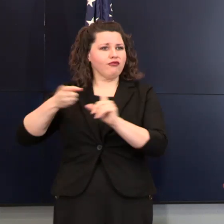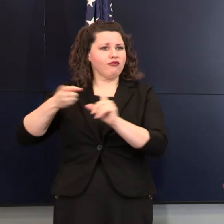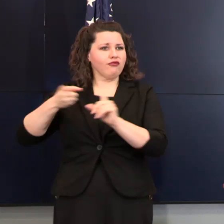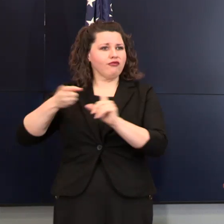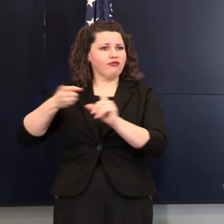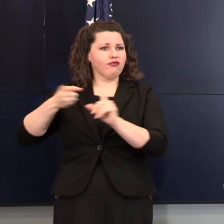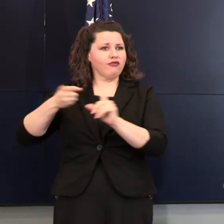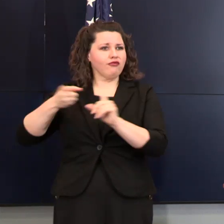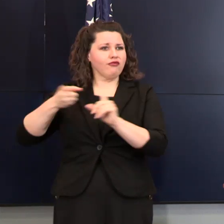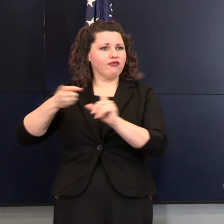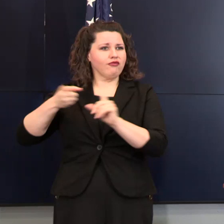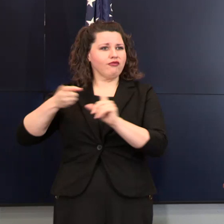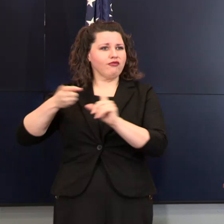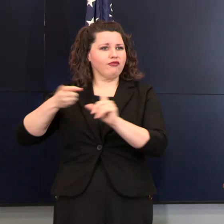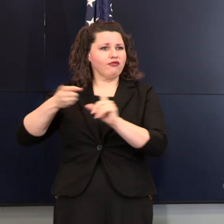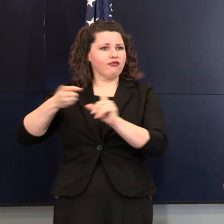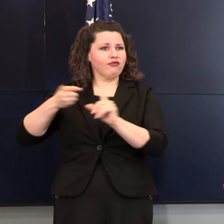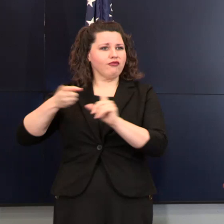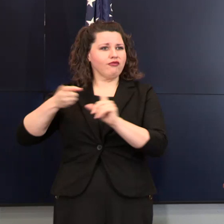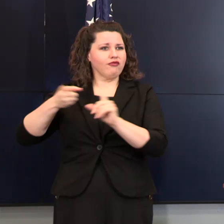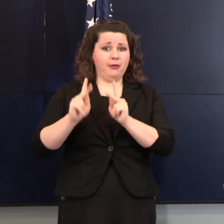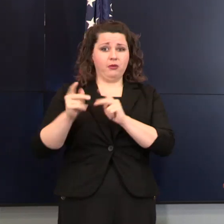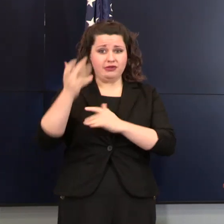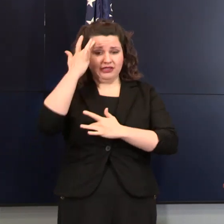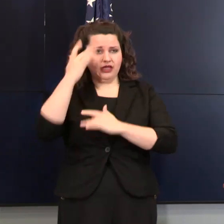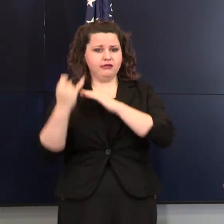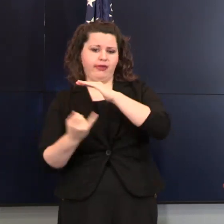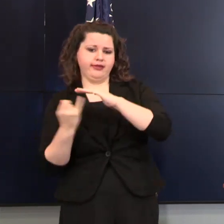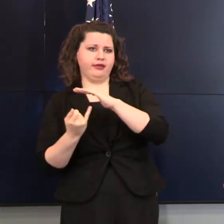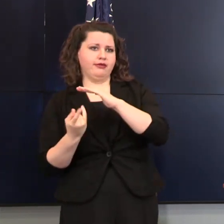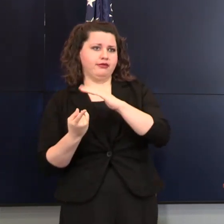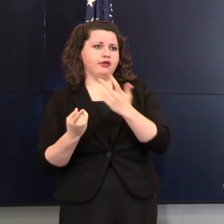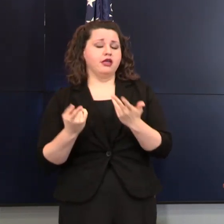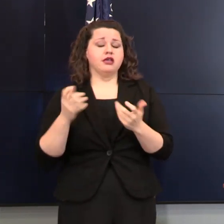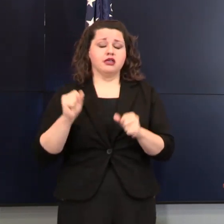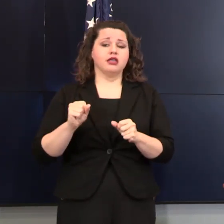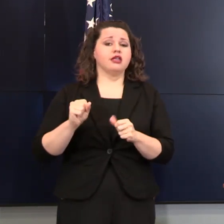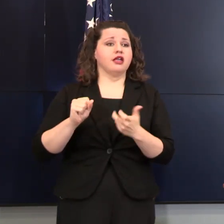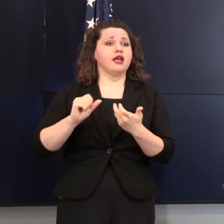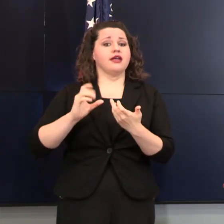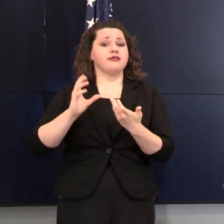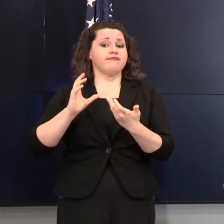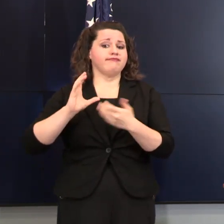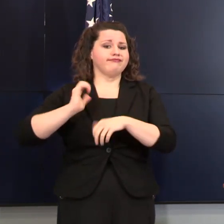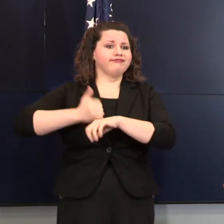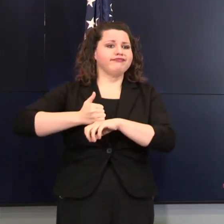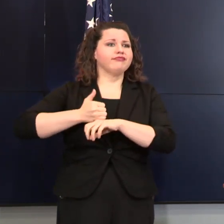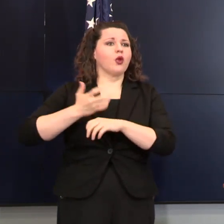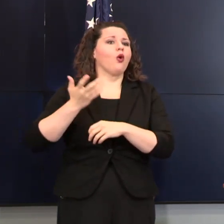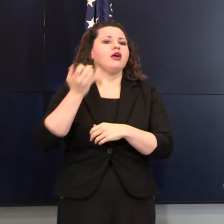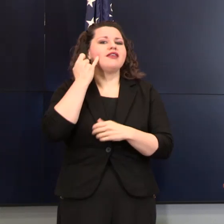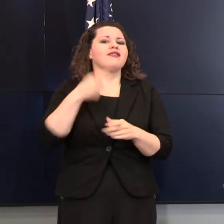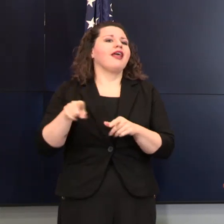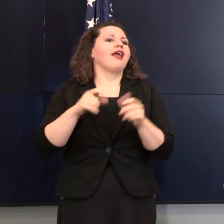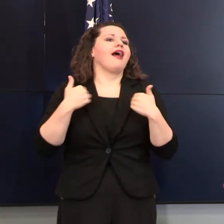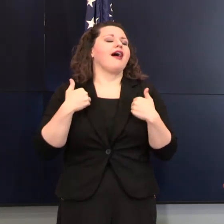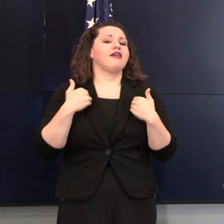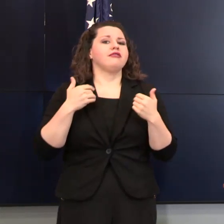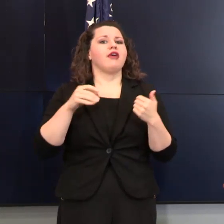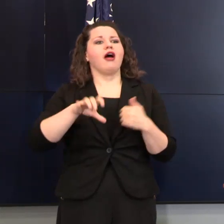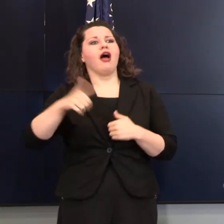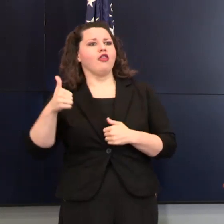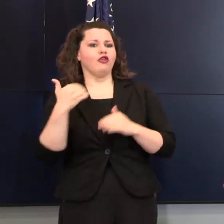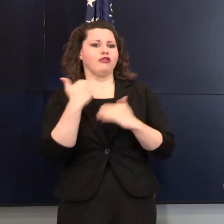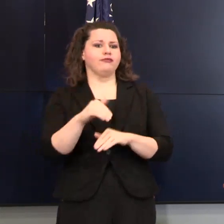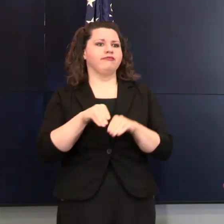early, they can deploy a strike team to conduct even more surveillance testing, contact tracing, to